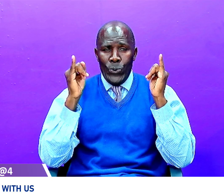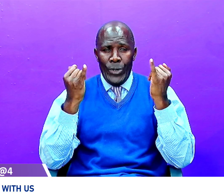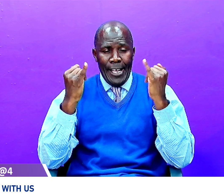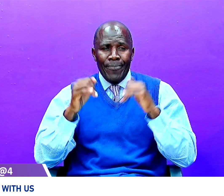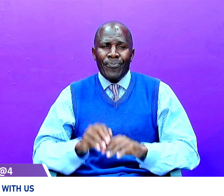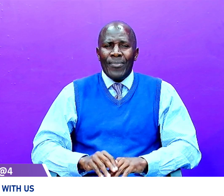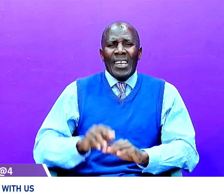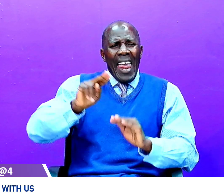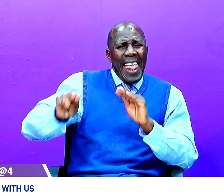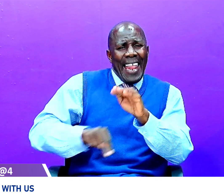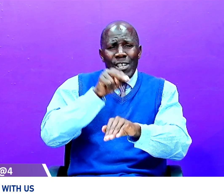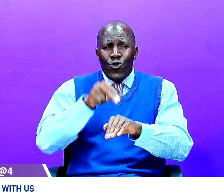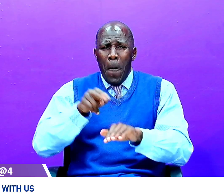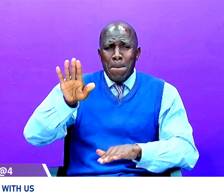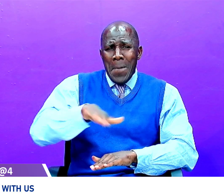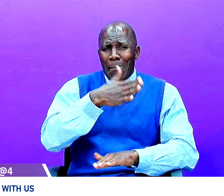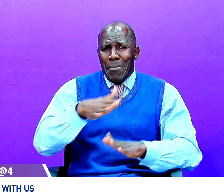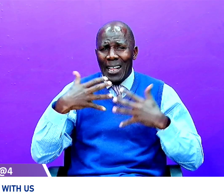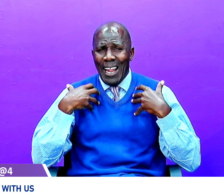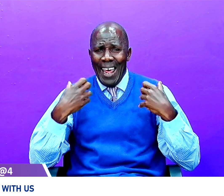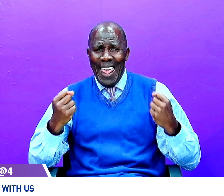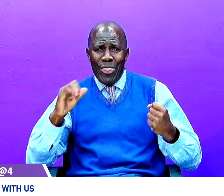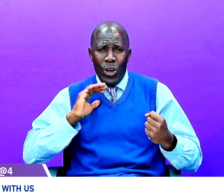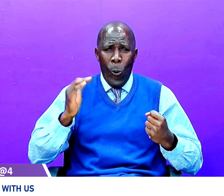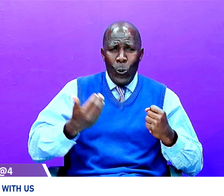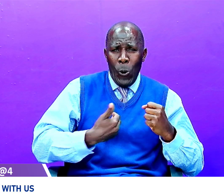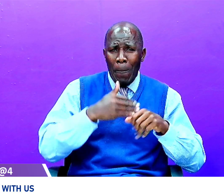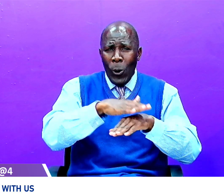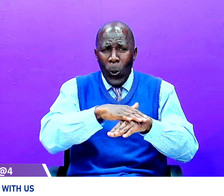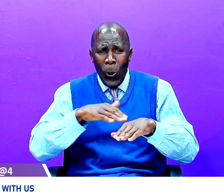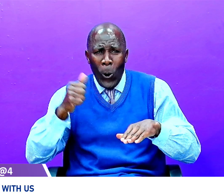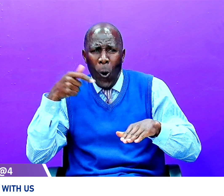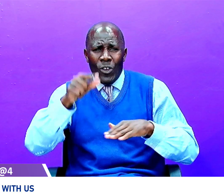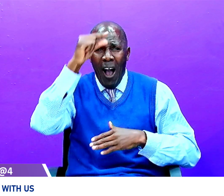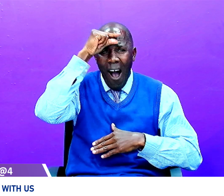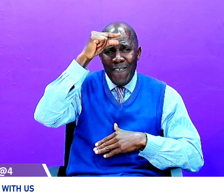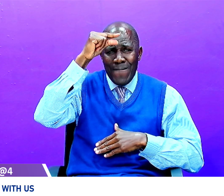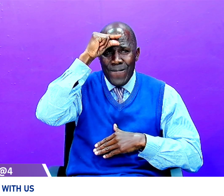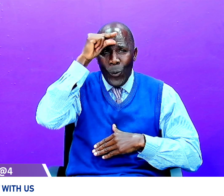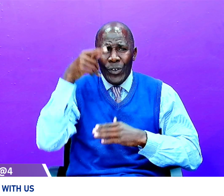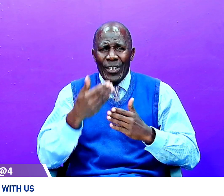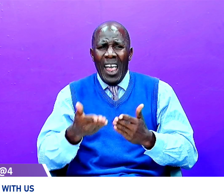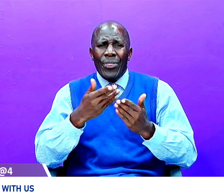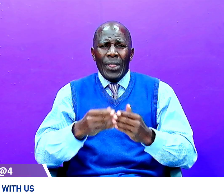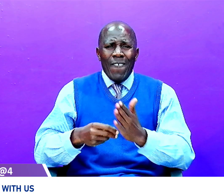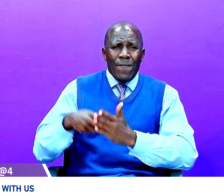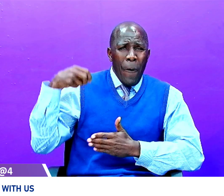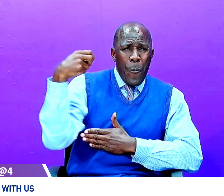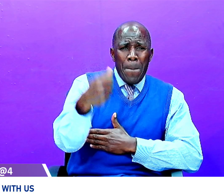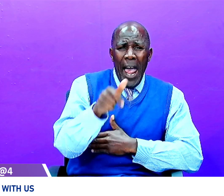Esther Kendi. Welcome to the news updates. The National Assembly Health Committee has called on the government to